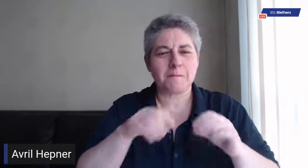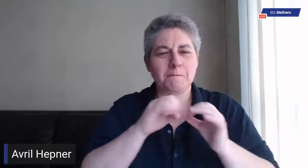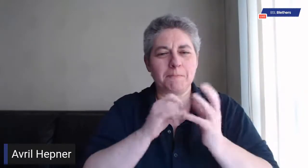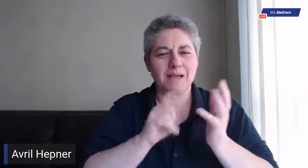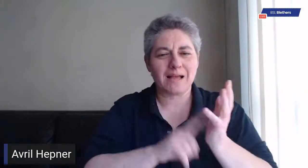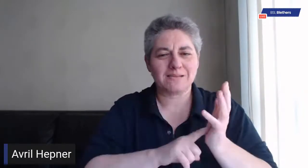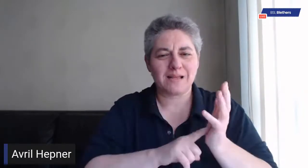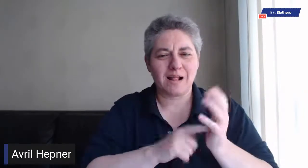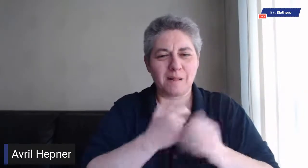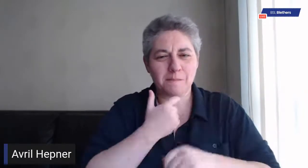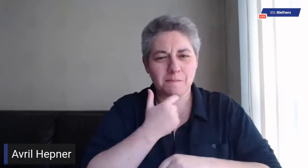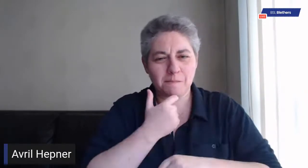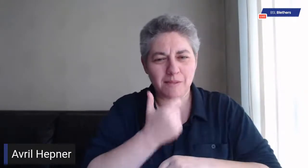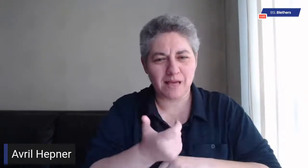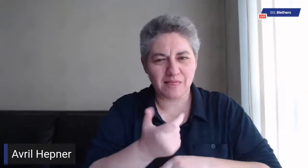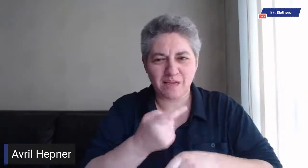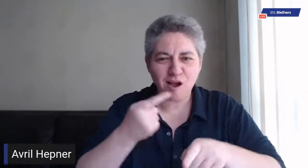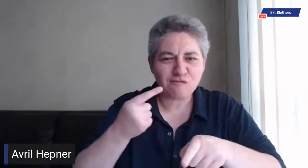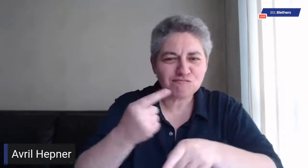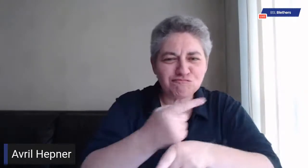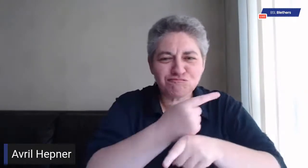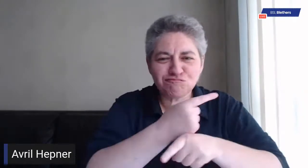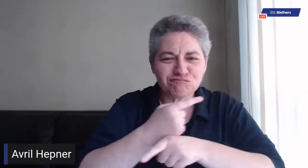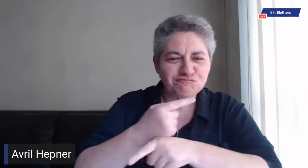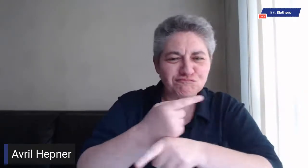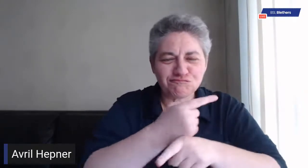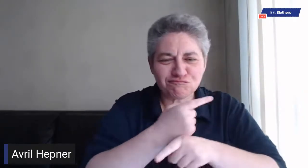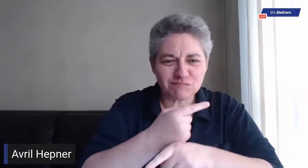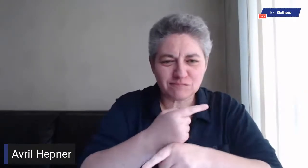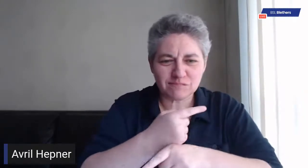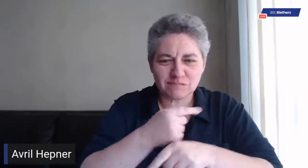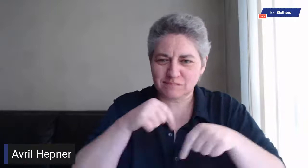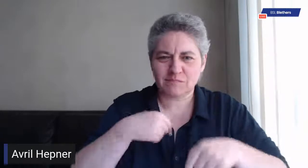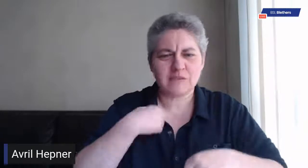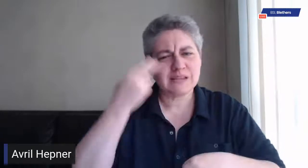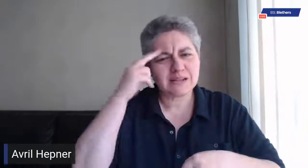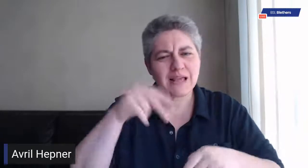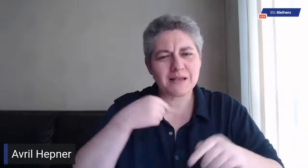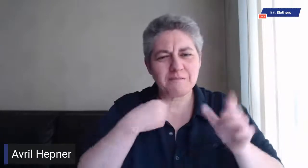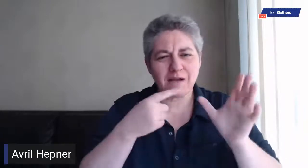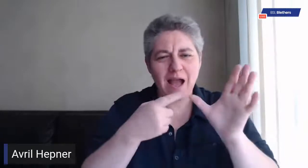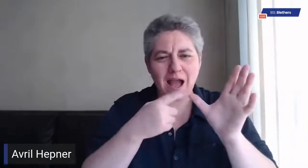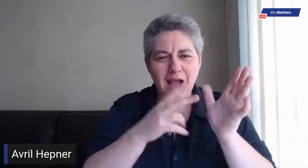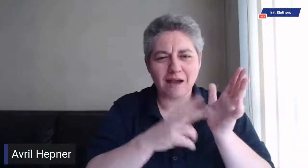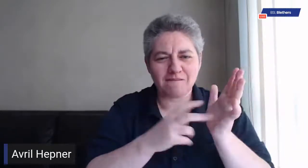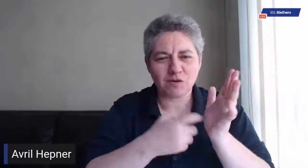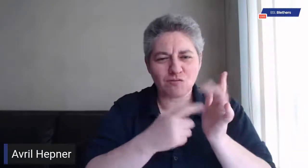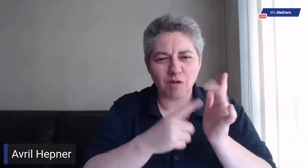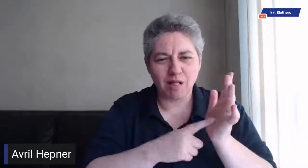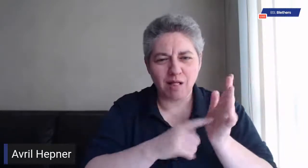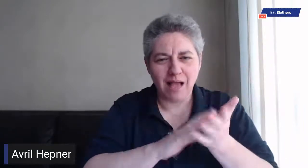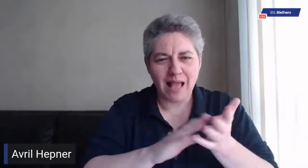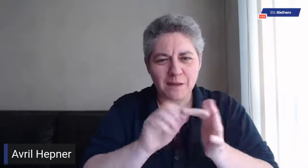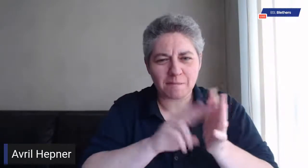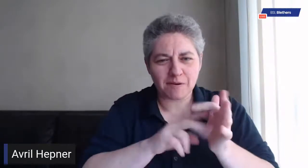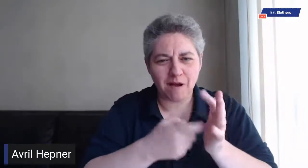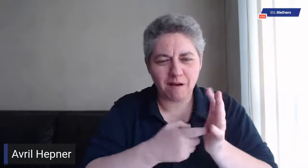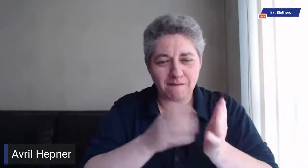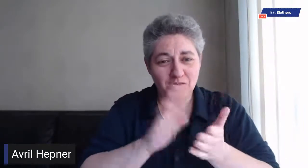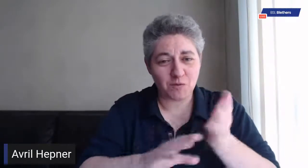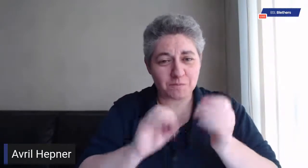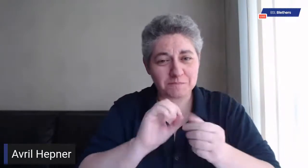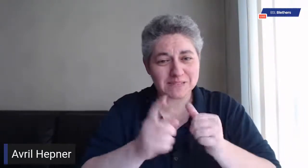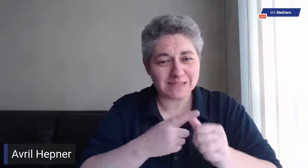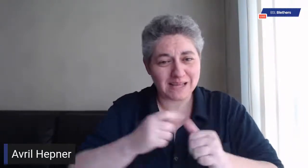So here we are back at BSL Blethers for our usual discussion. And this